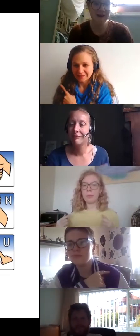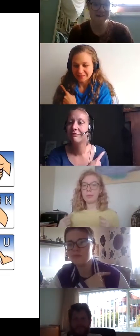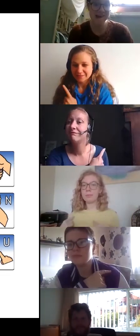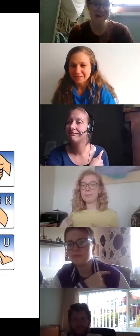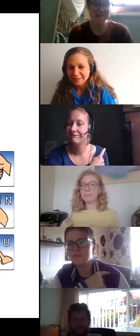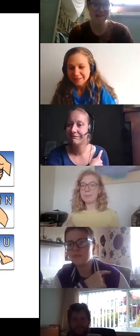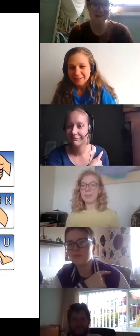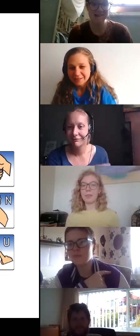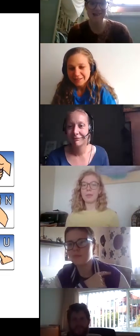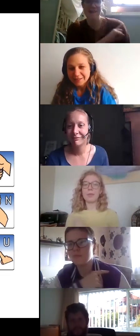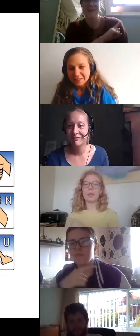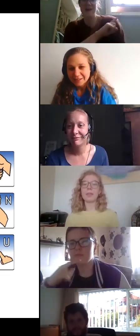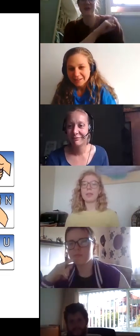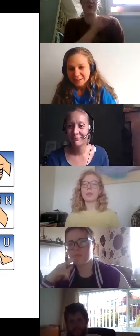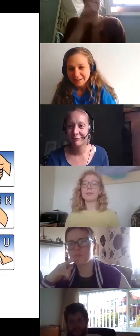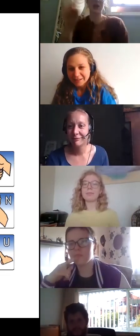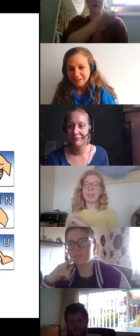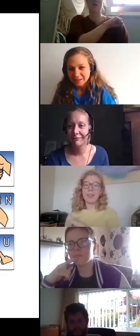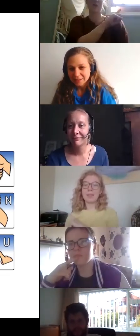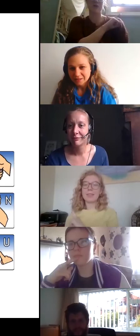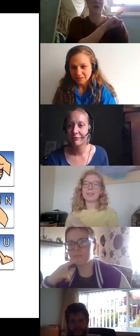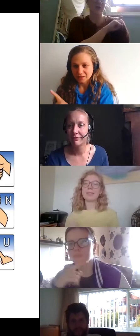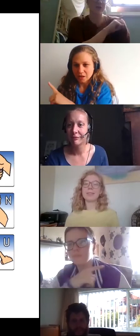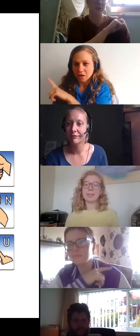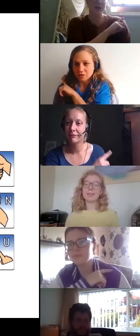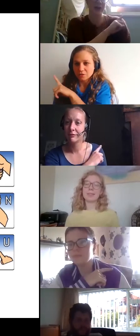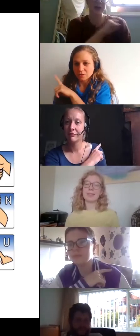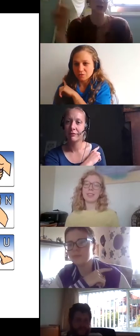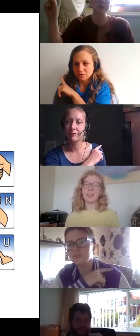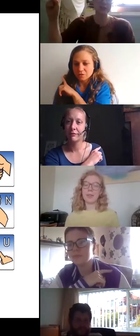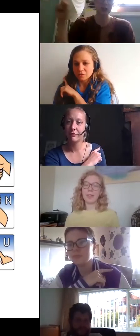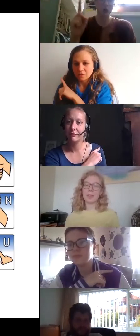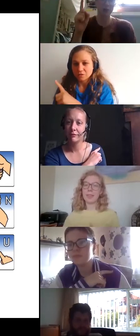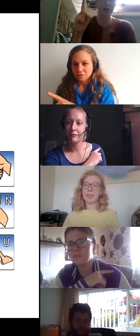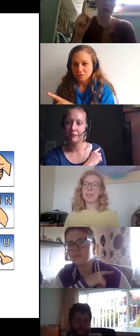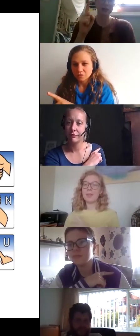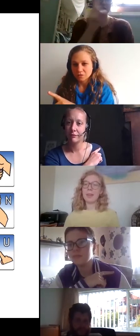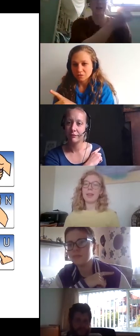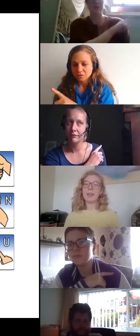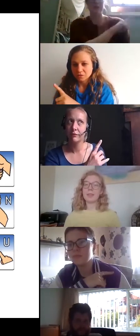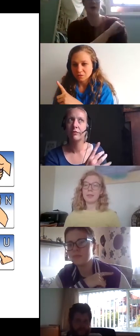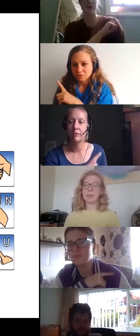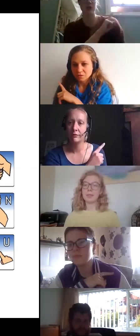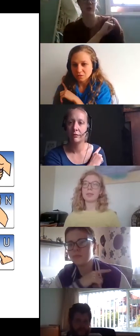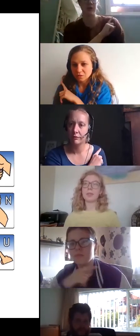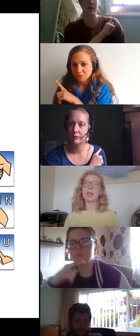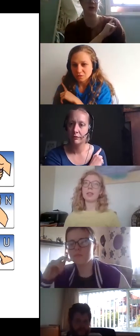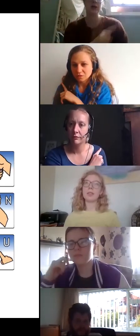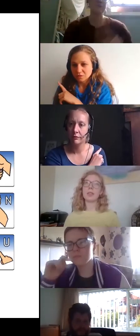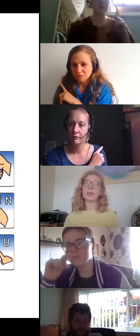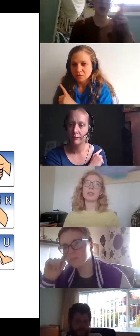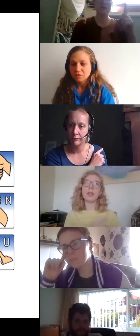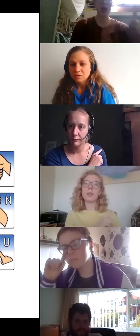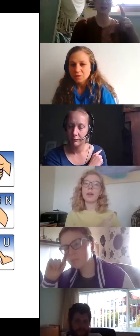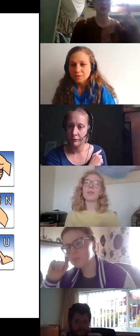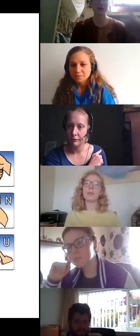Yeah, yeah. Yeah, so you do it like across your body. So this is your dominant hand, you do it across your body. If